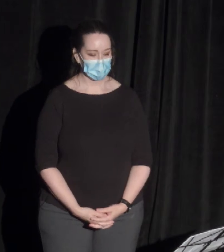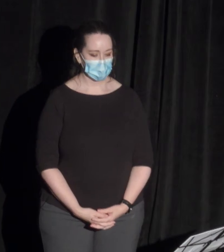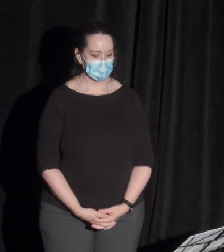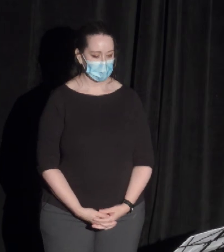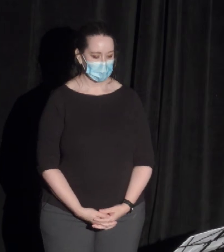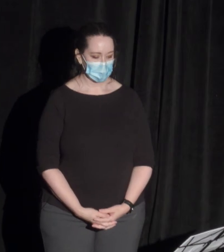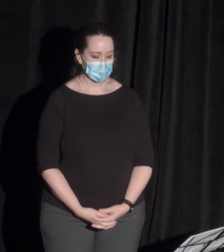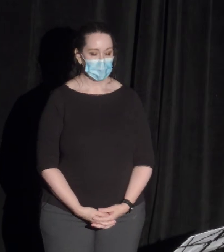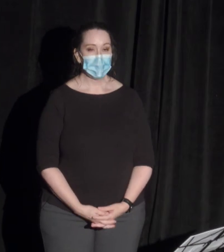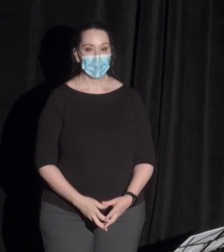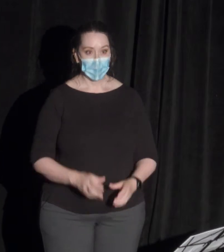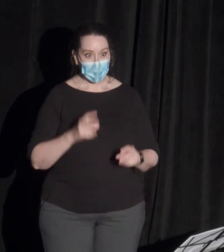I can actually see some of you tonight.